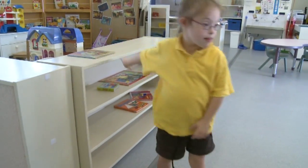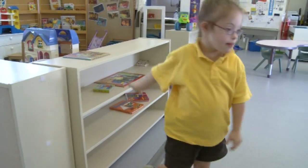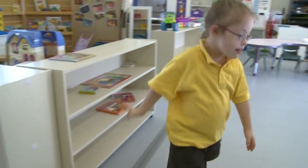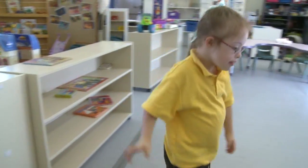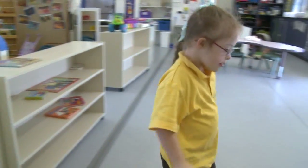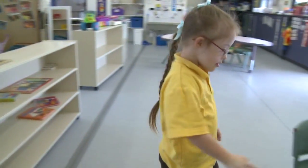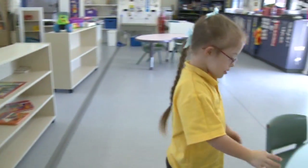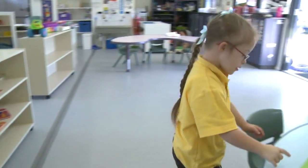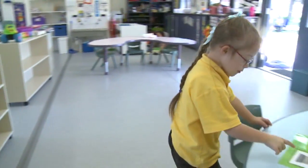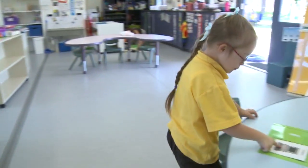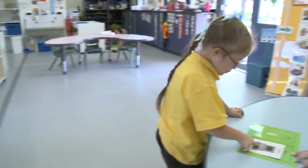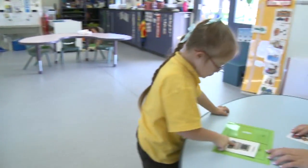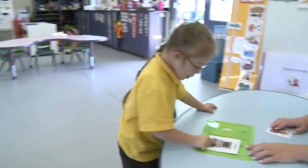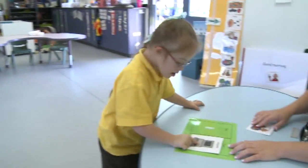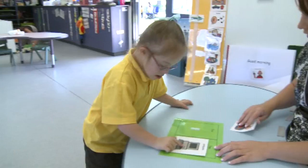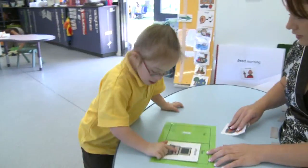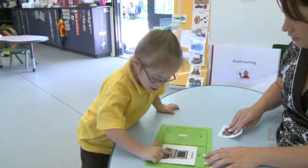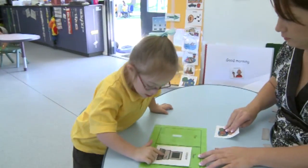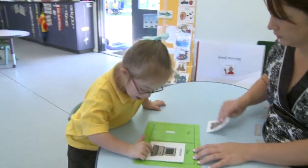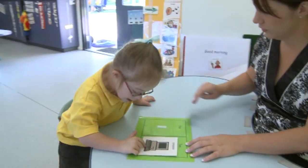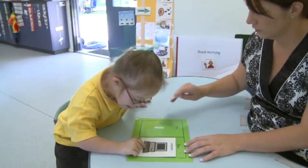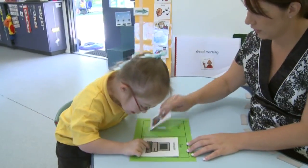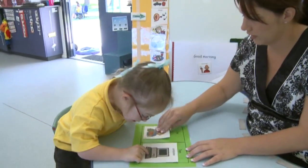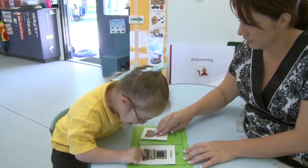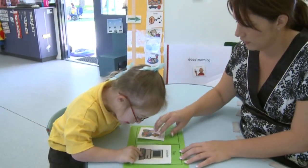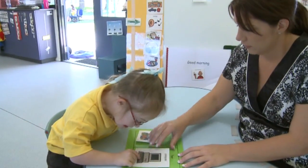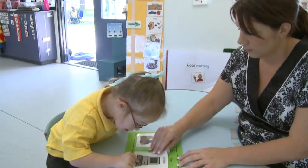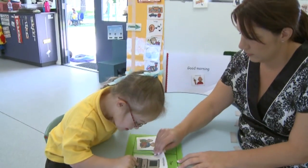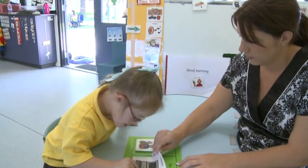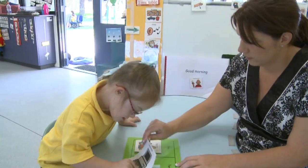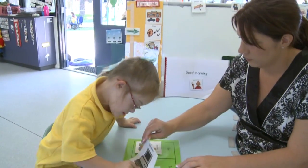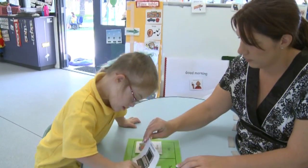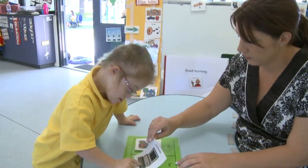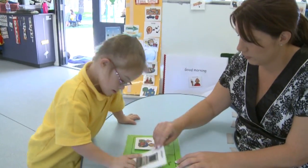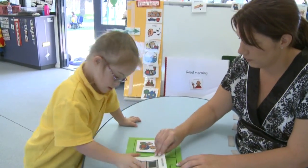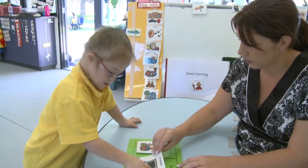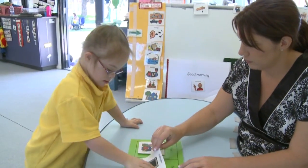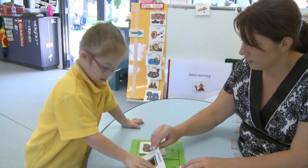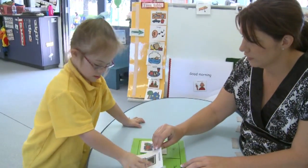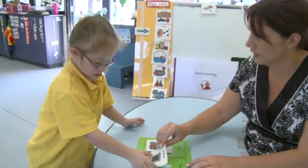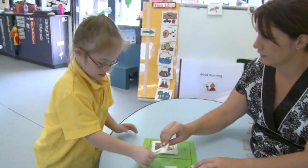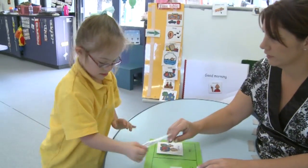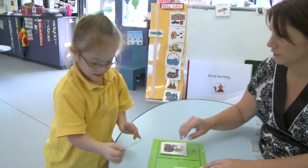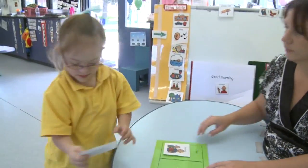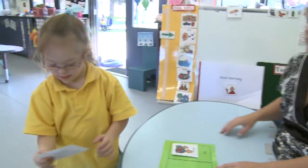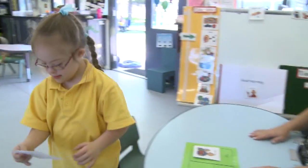And now what time is it for? Computer. Would you like to go on the computer?